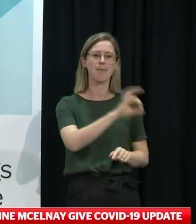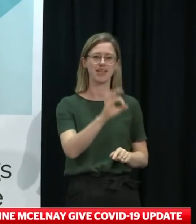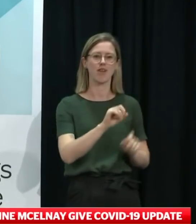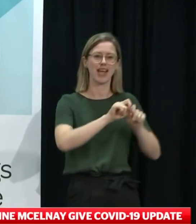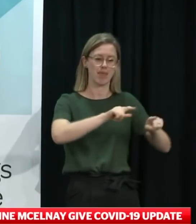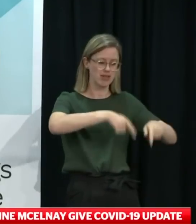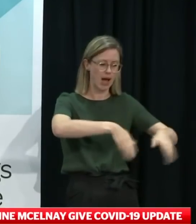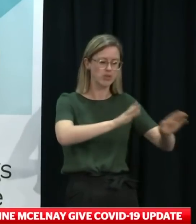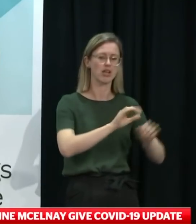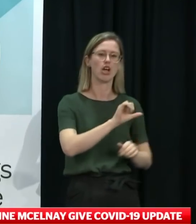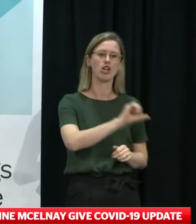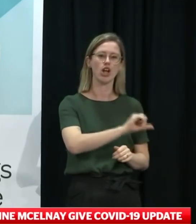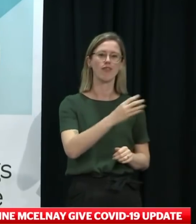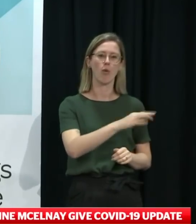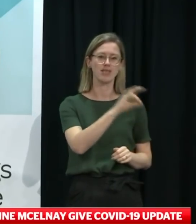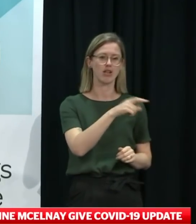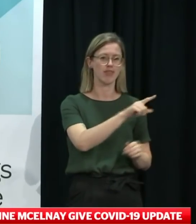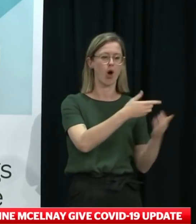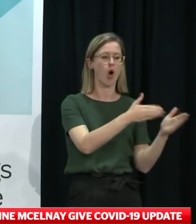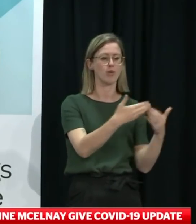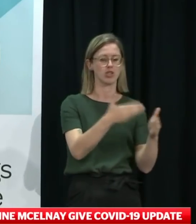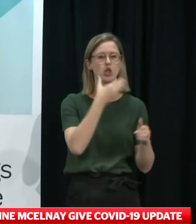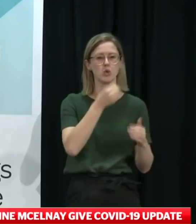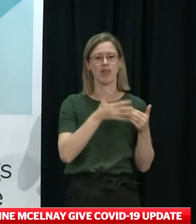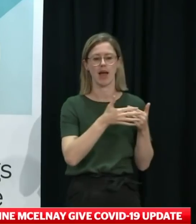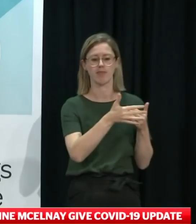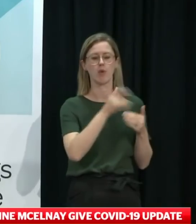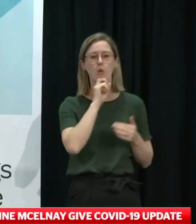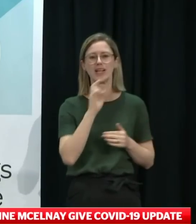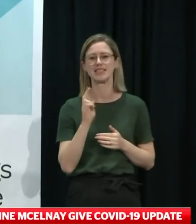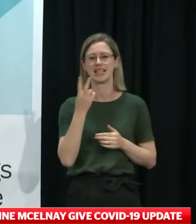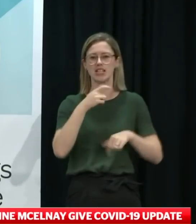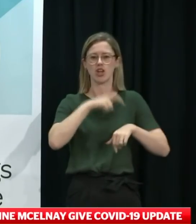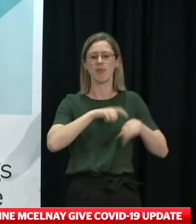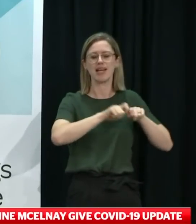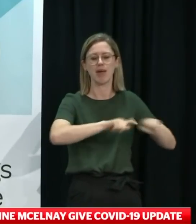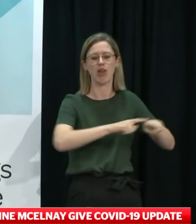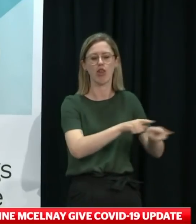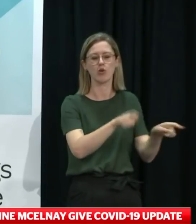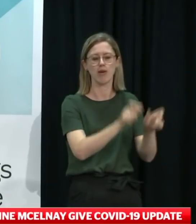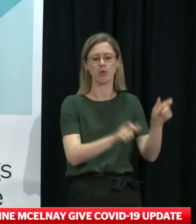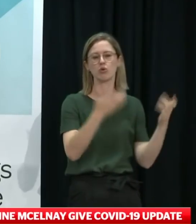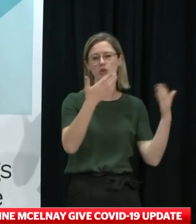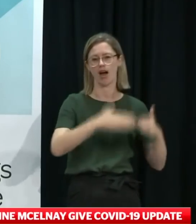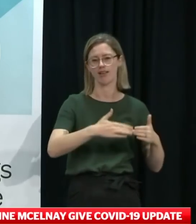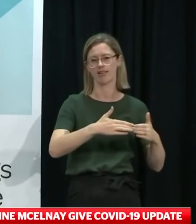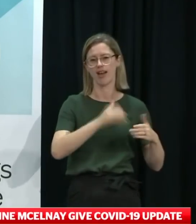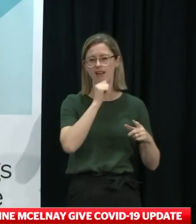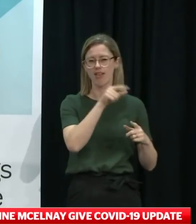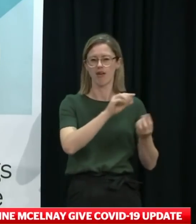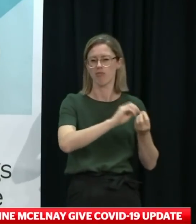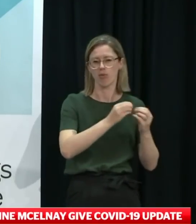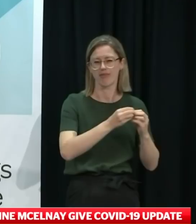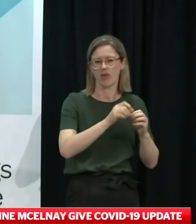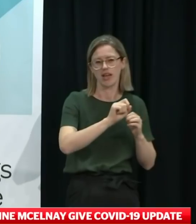through and 94% of them were opened. There will be a second run of those emails tonight to cover those for where there were issues